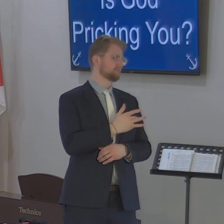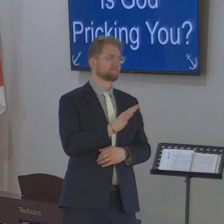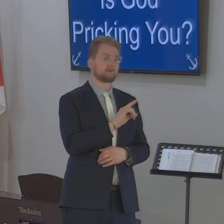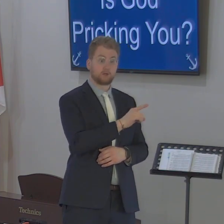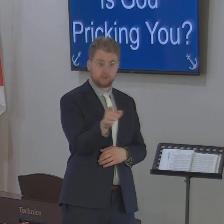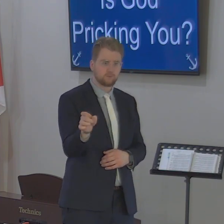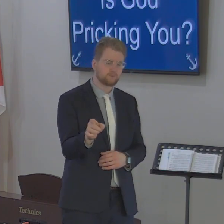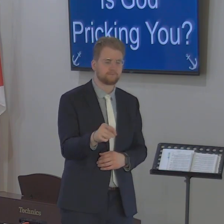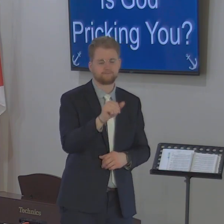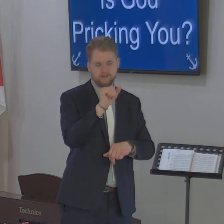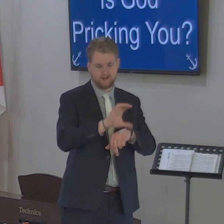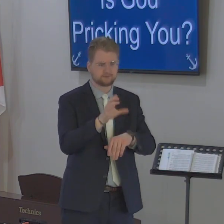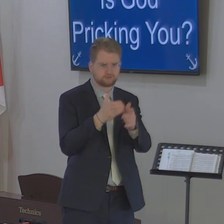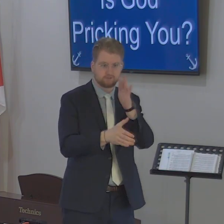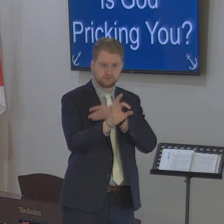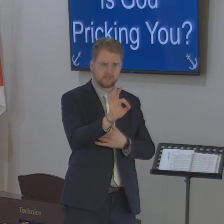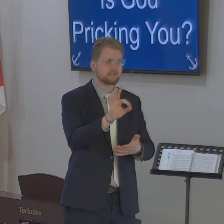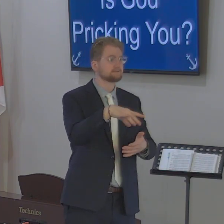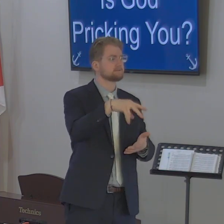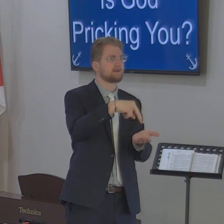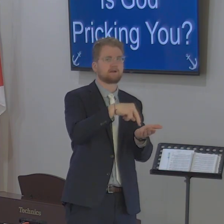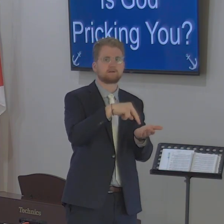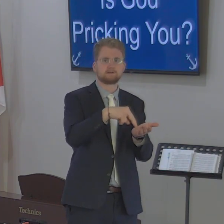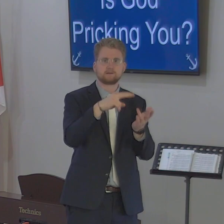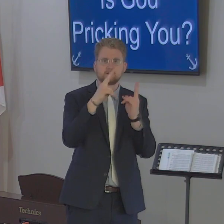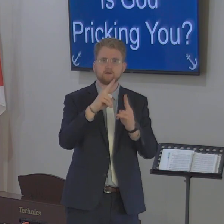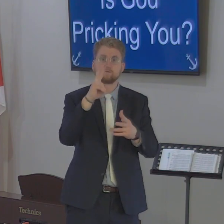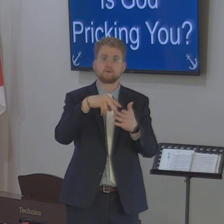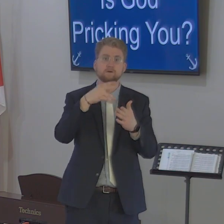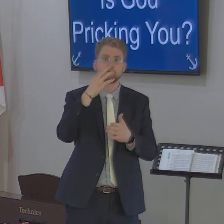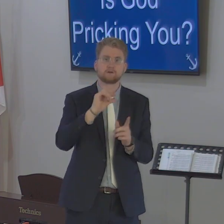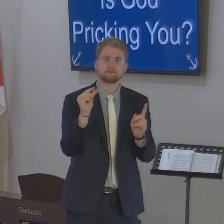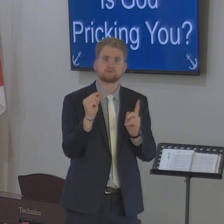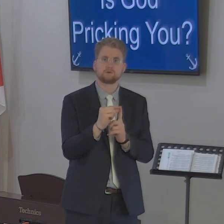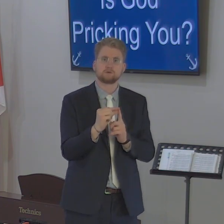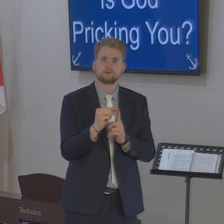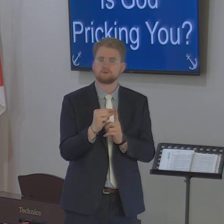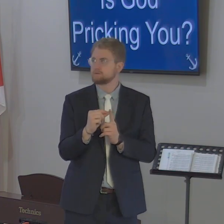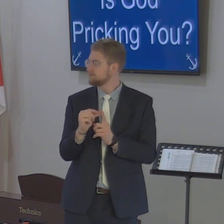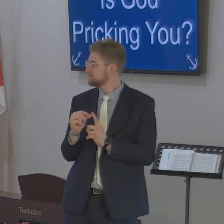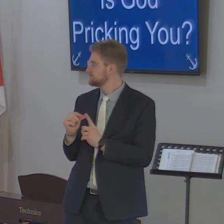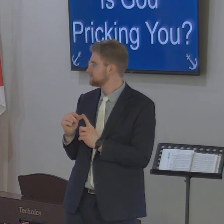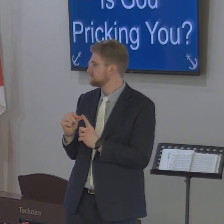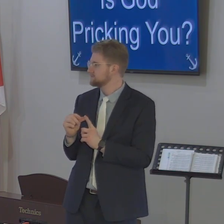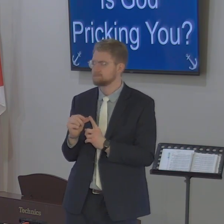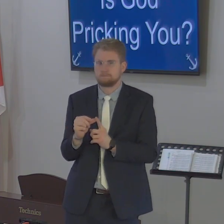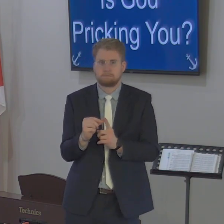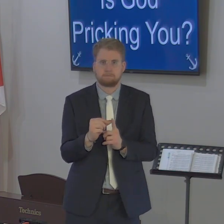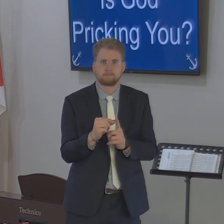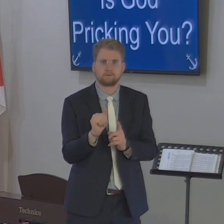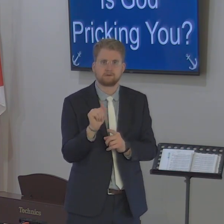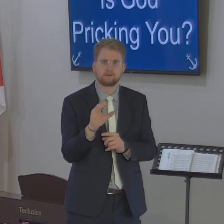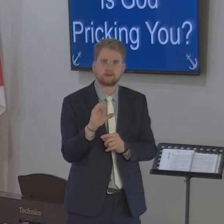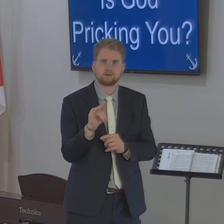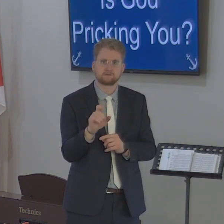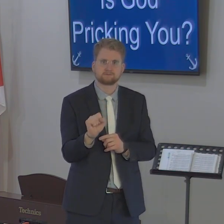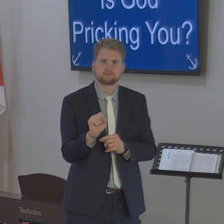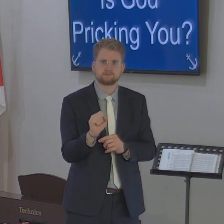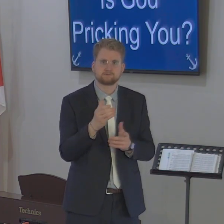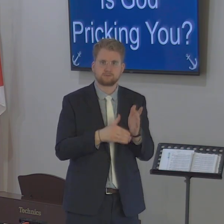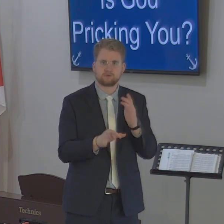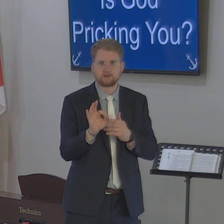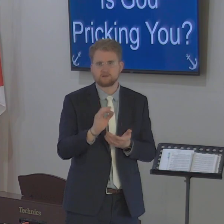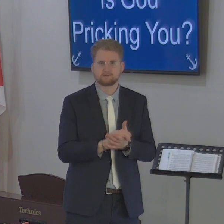chapter 9, find your place. Please stand with me this morning. Feel like God's led us really this month, just trying to prep